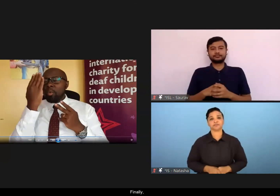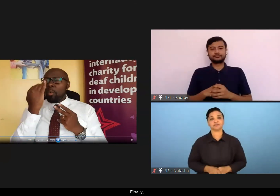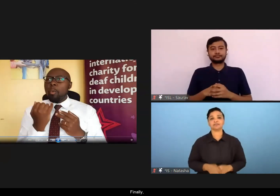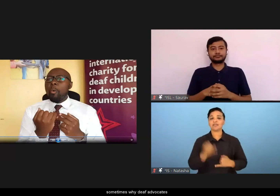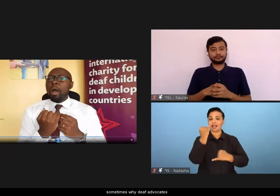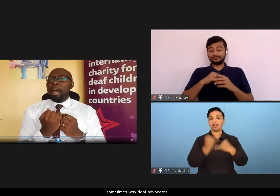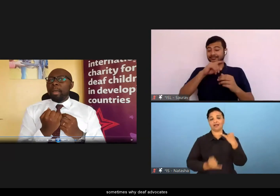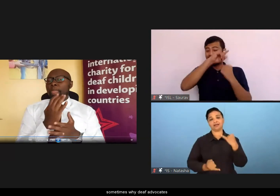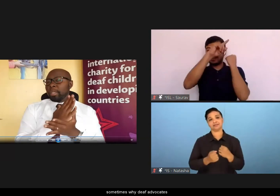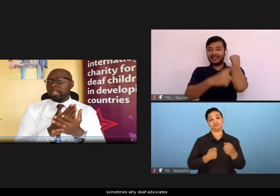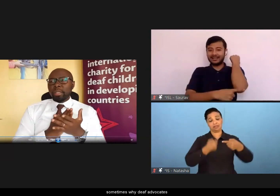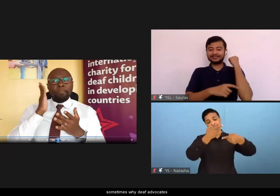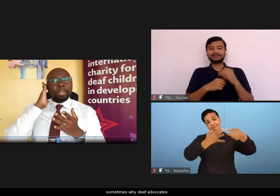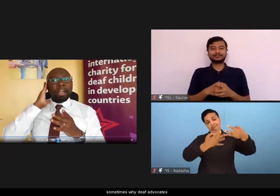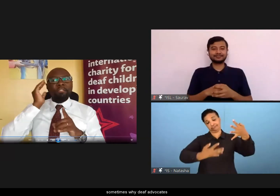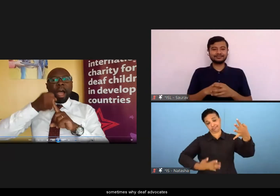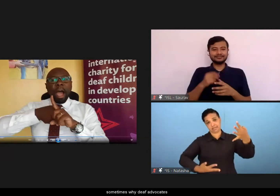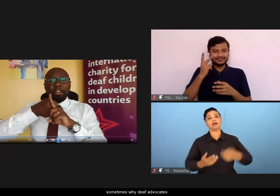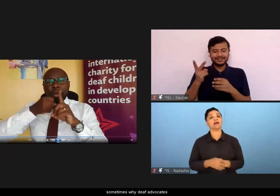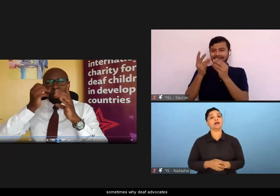from all these, you see